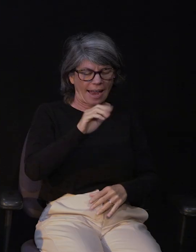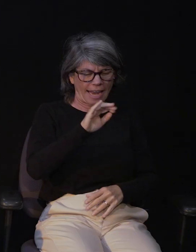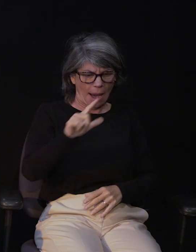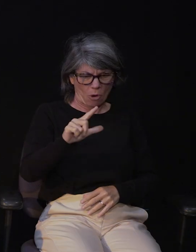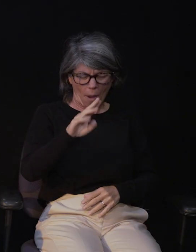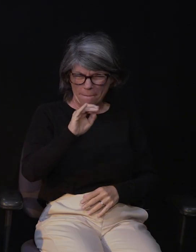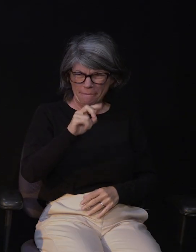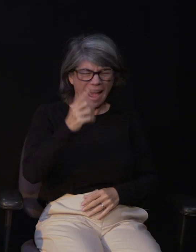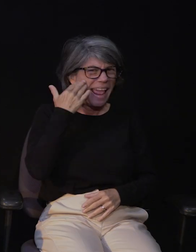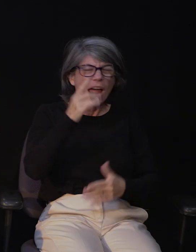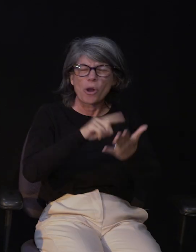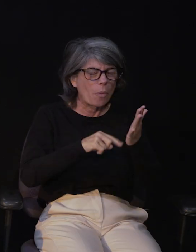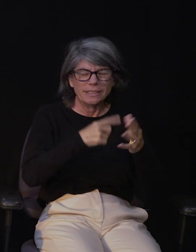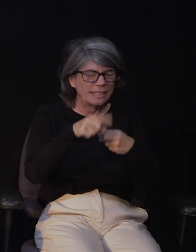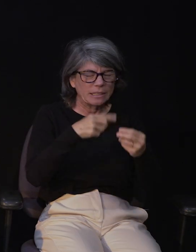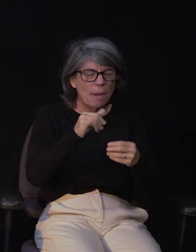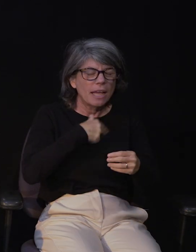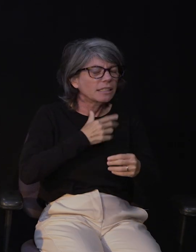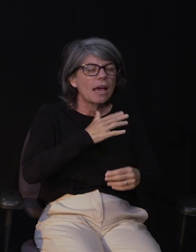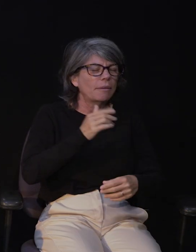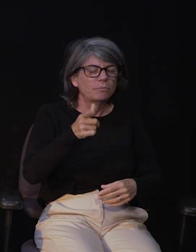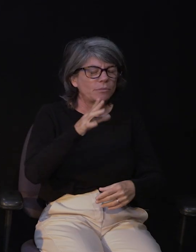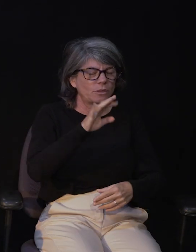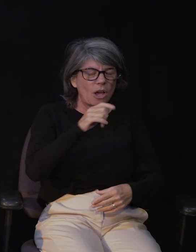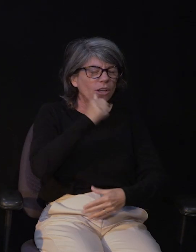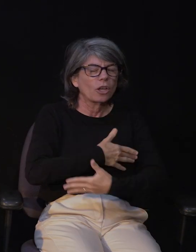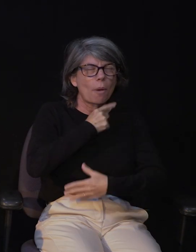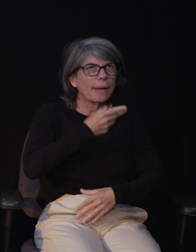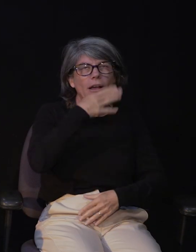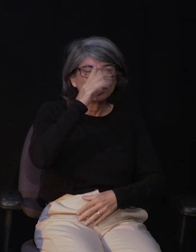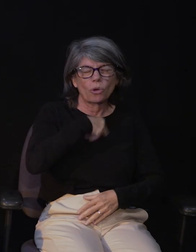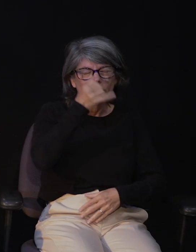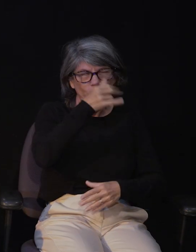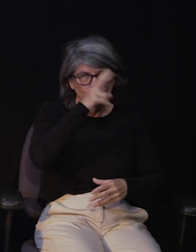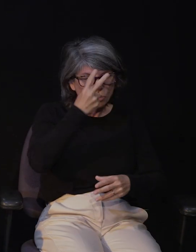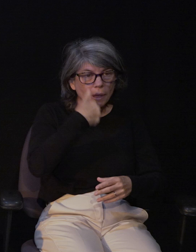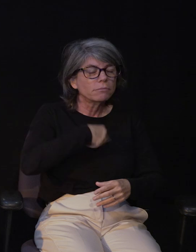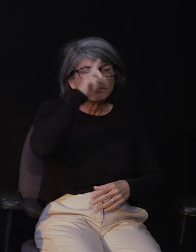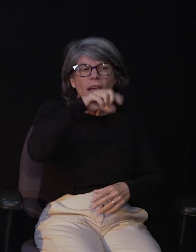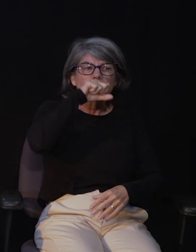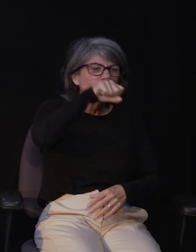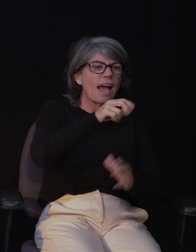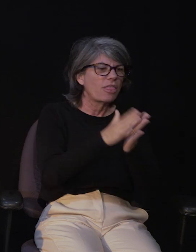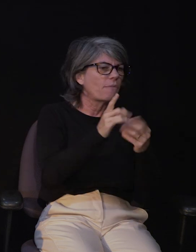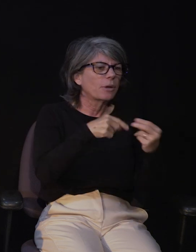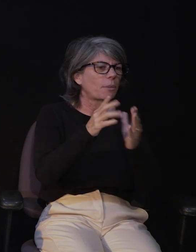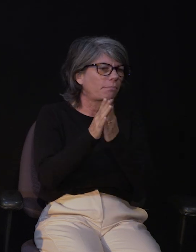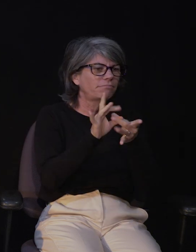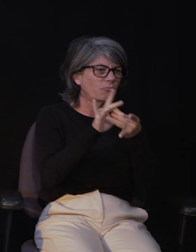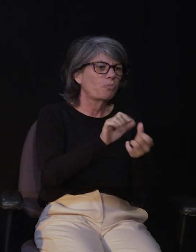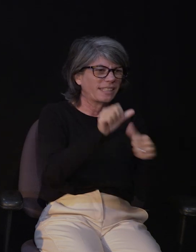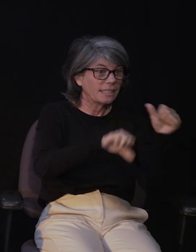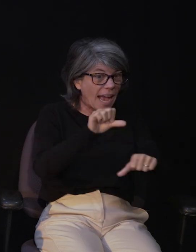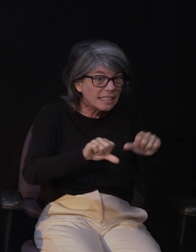I don't know what it is. It's about God or not God. It's so stupid. I'm just being so. I like books about science, and I